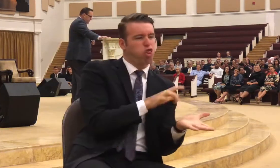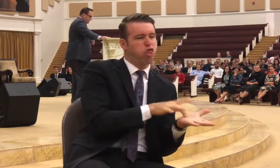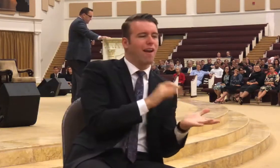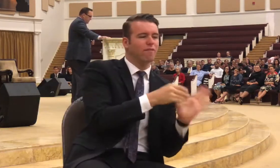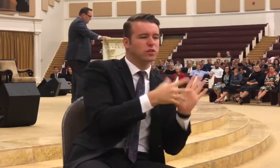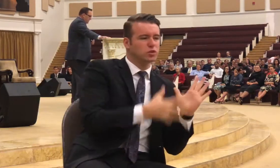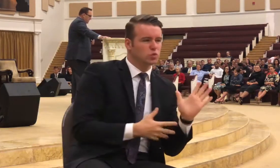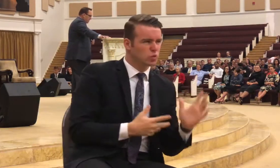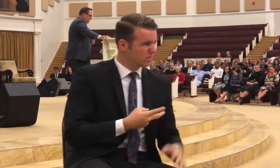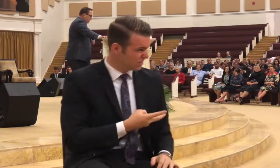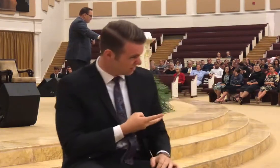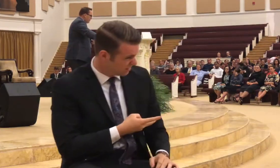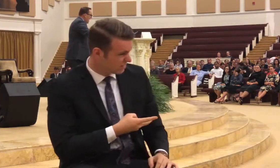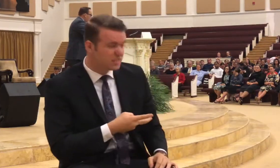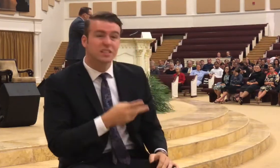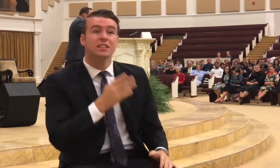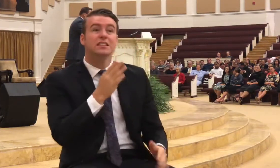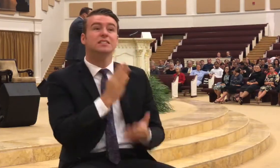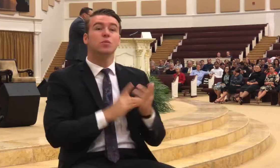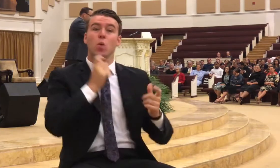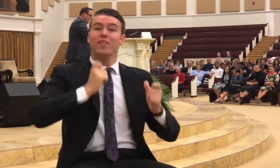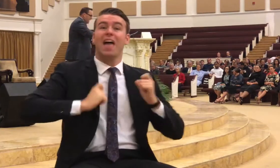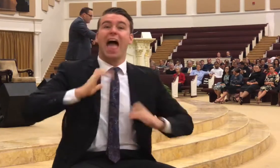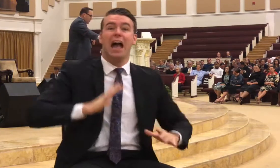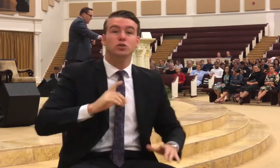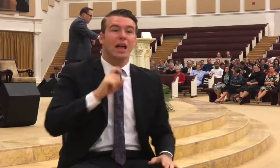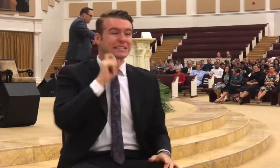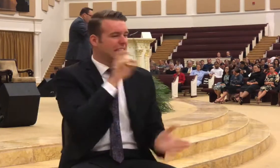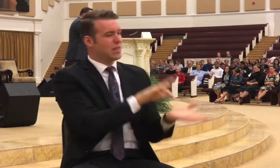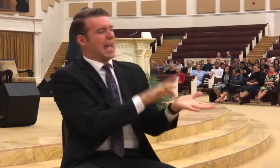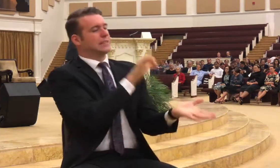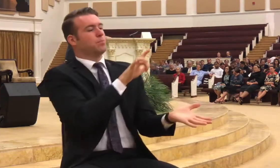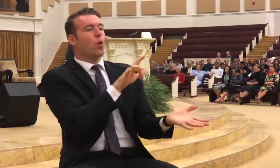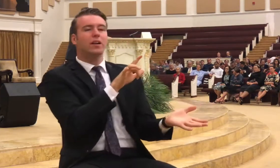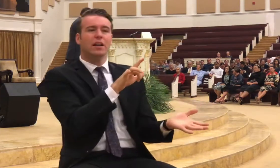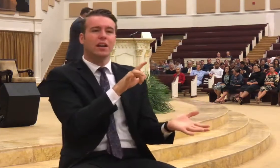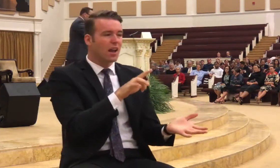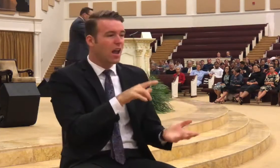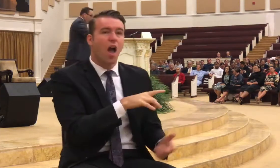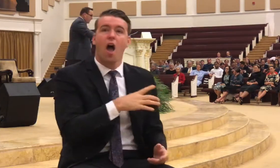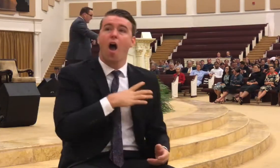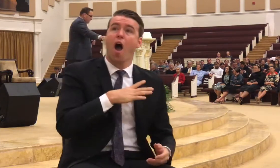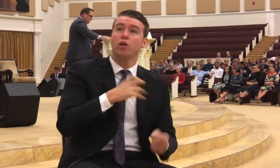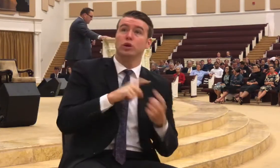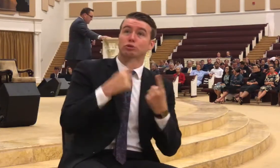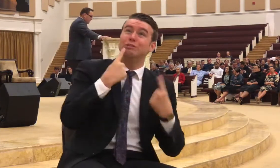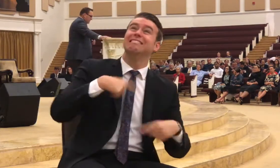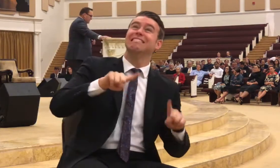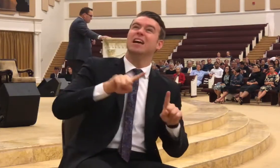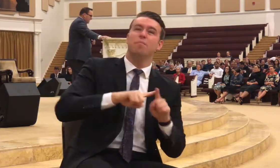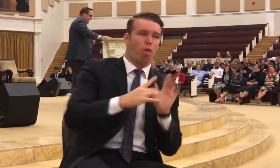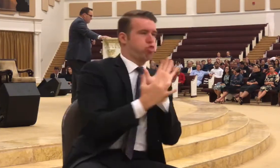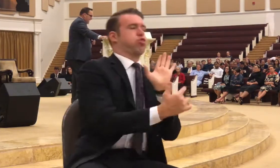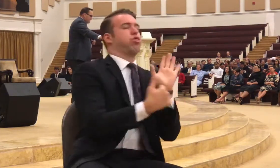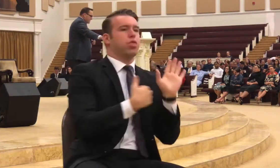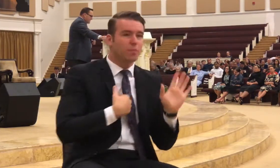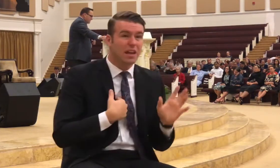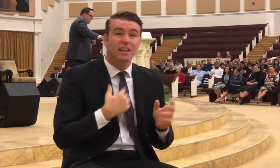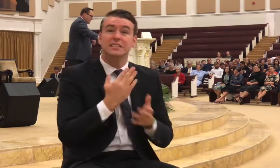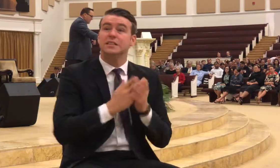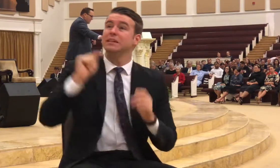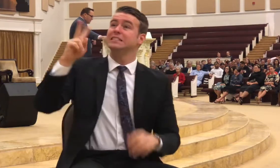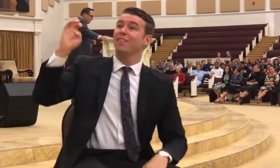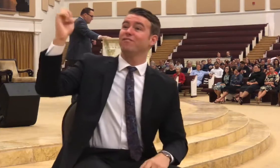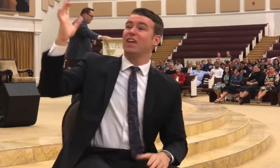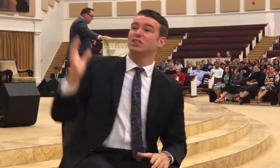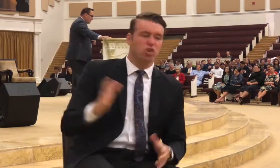students. Some producer and actor's been sexually exploiting the followers that are trying to make it in the market. Some televangelist has